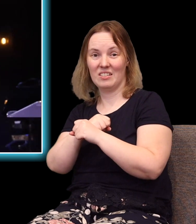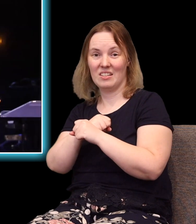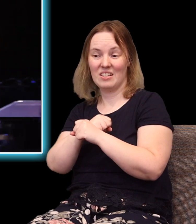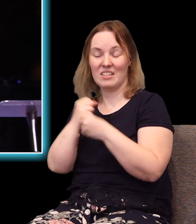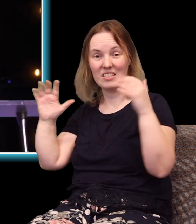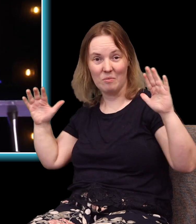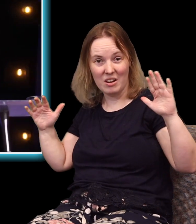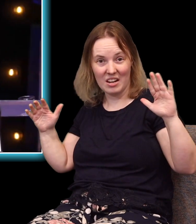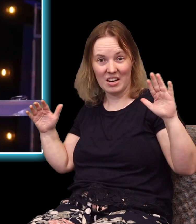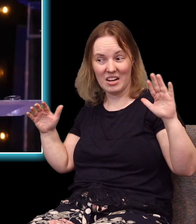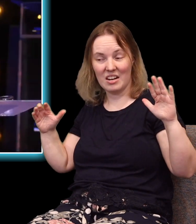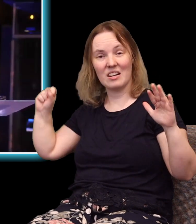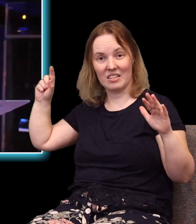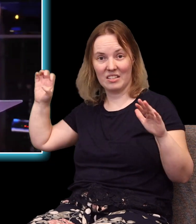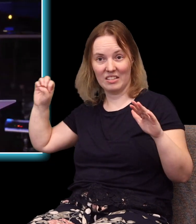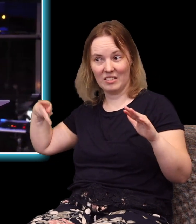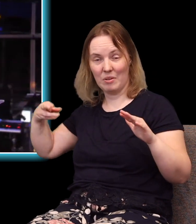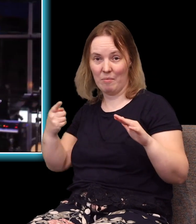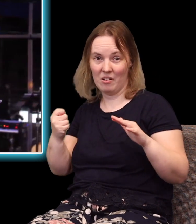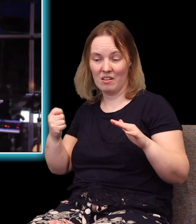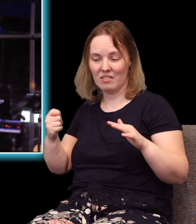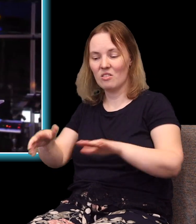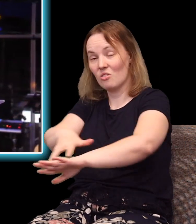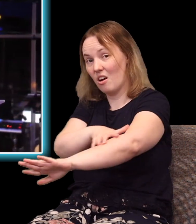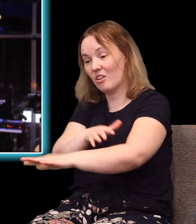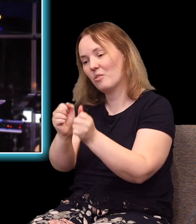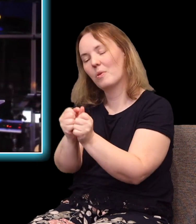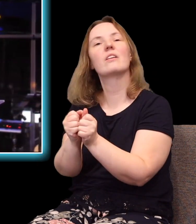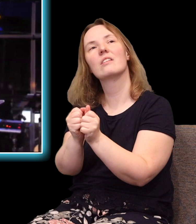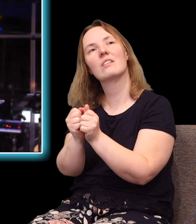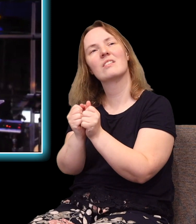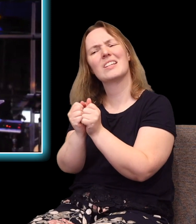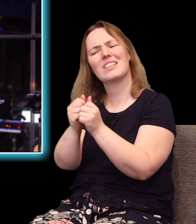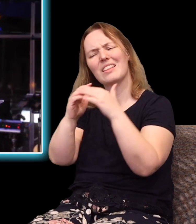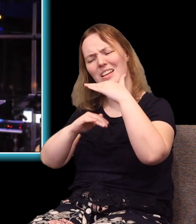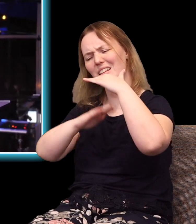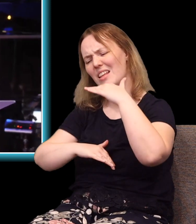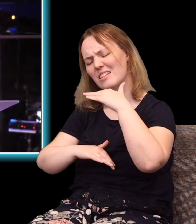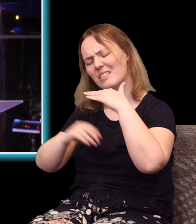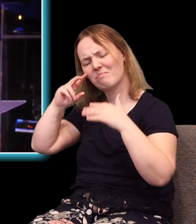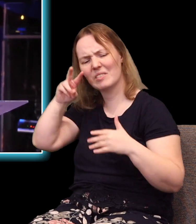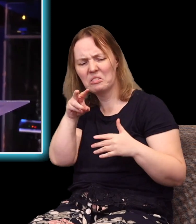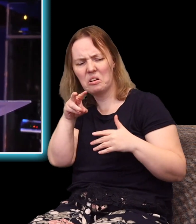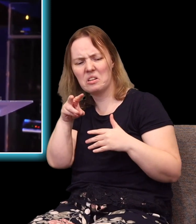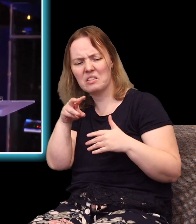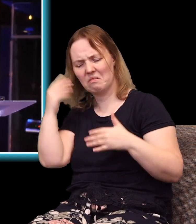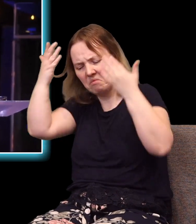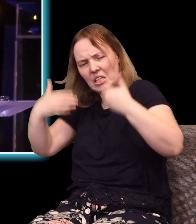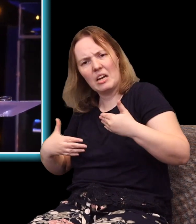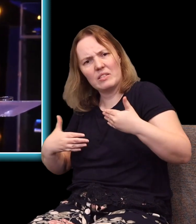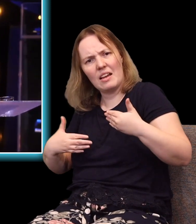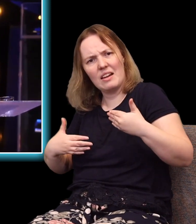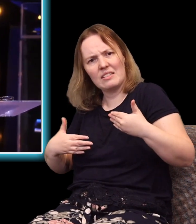older, married longer. But I can honestly say that the longer you're with that person, the less and less you notice the outside appearance. Now, we want to look good for